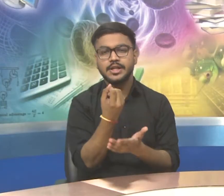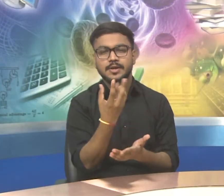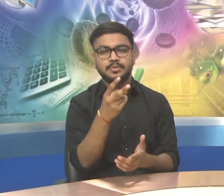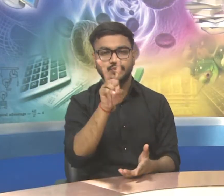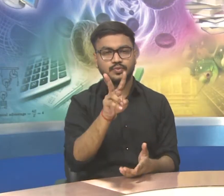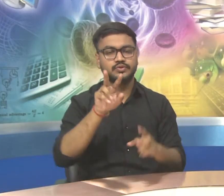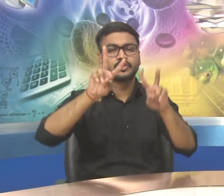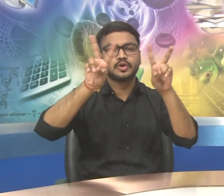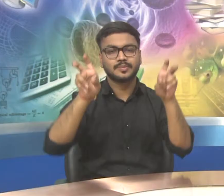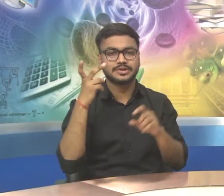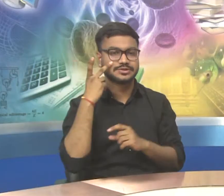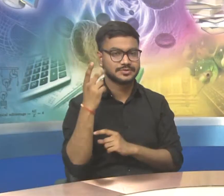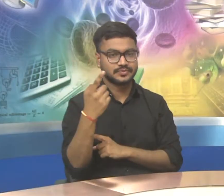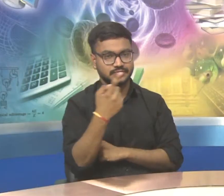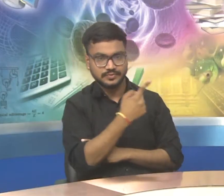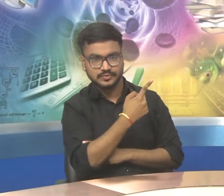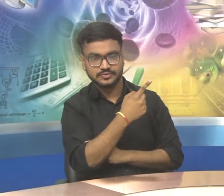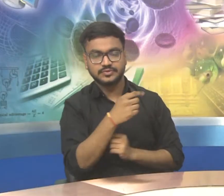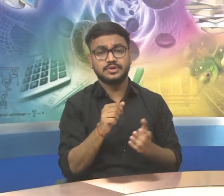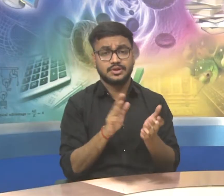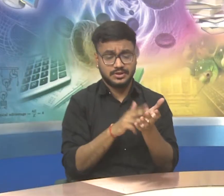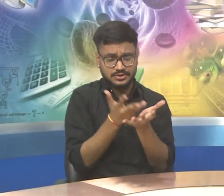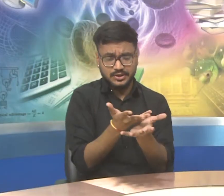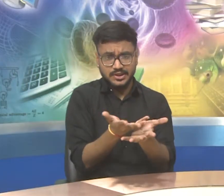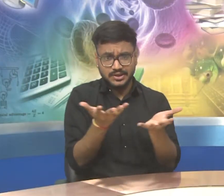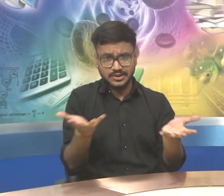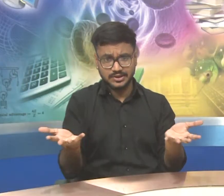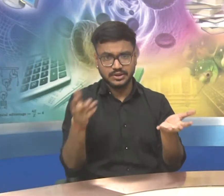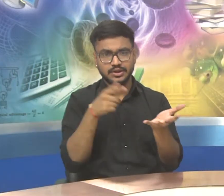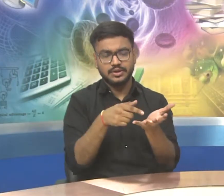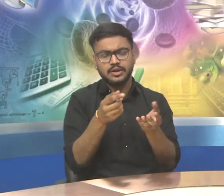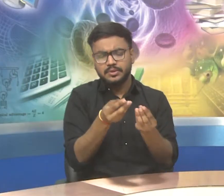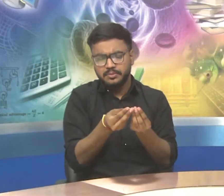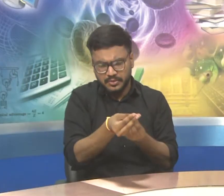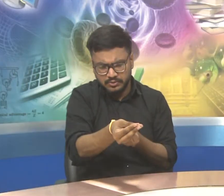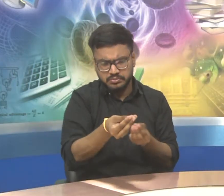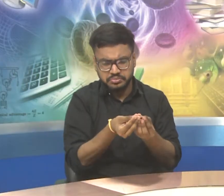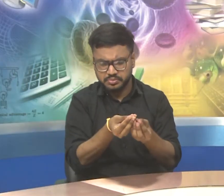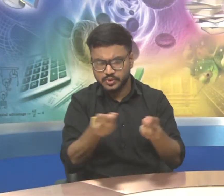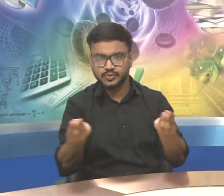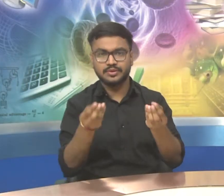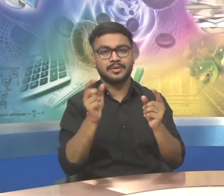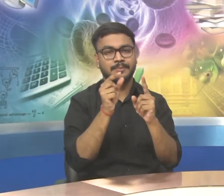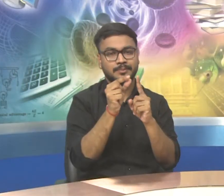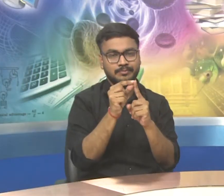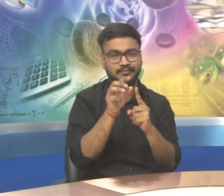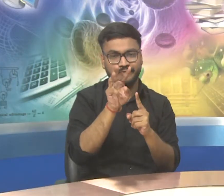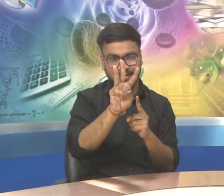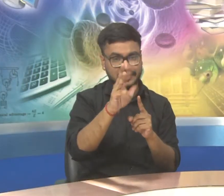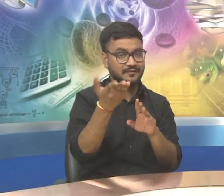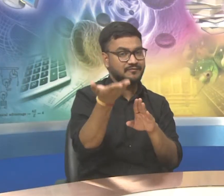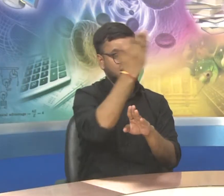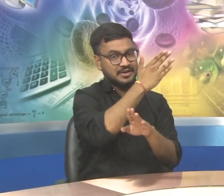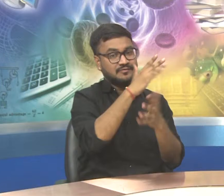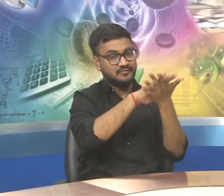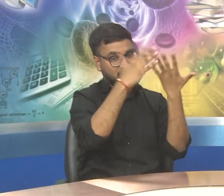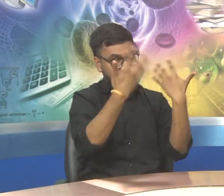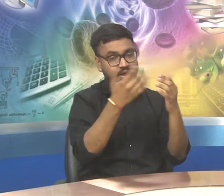surroundings. Lesson number 2, Matter in our surroundings. Part 4.